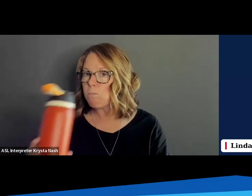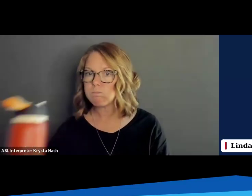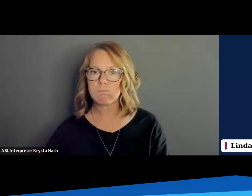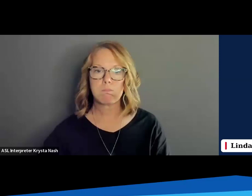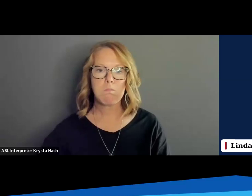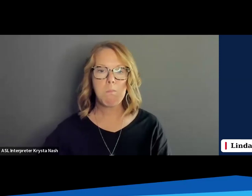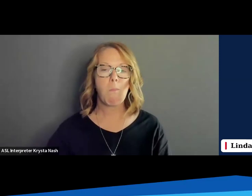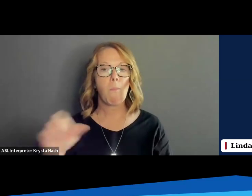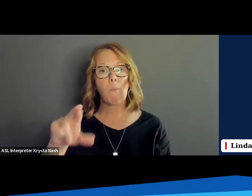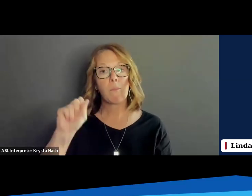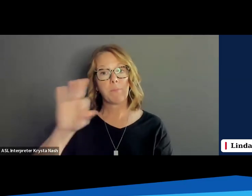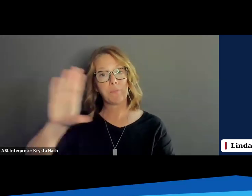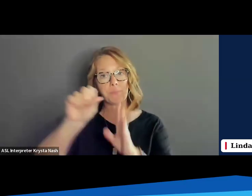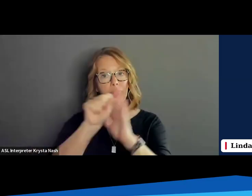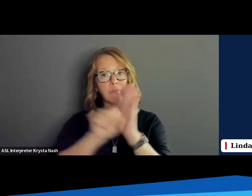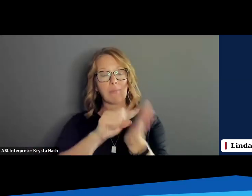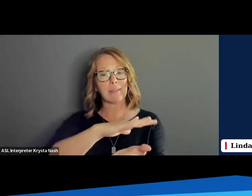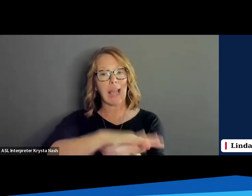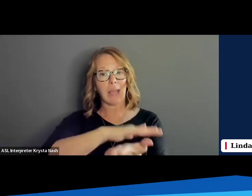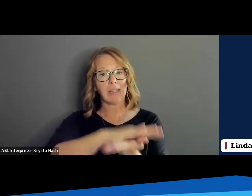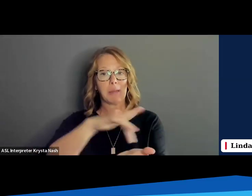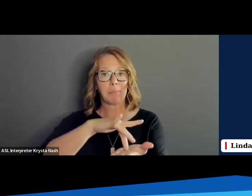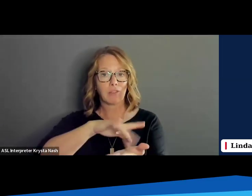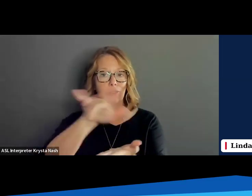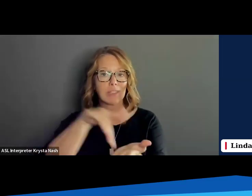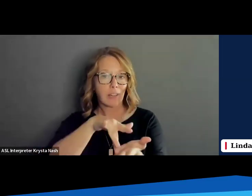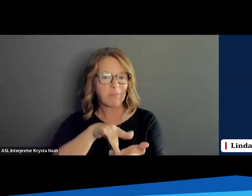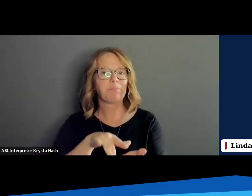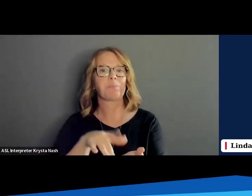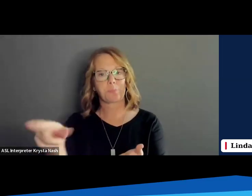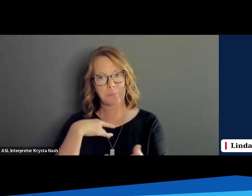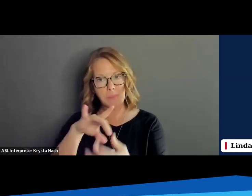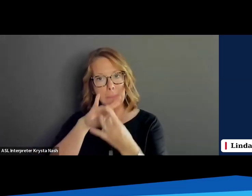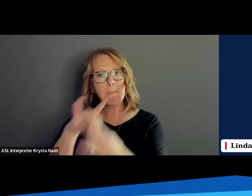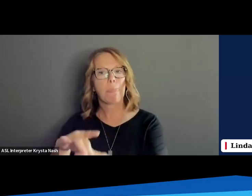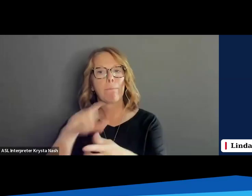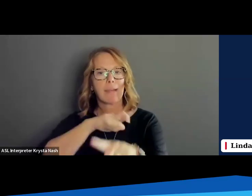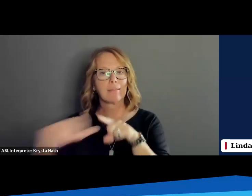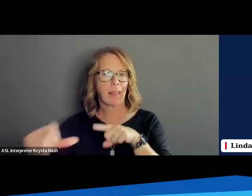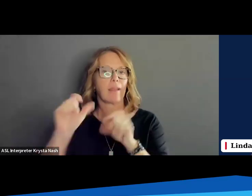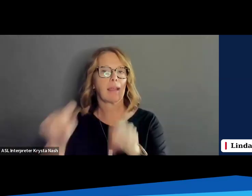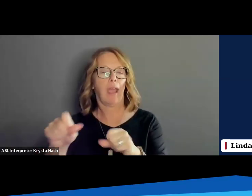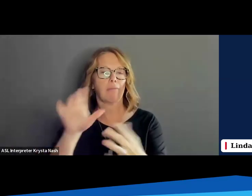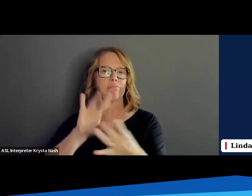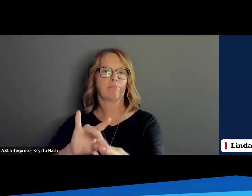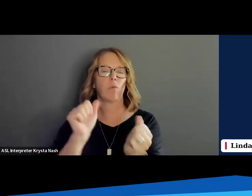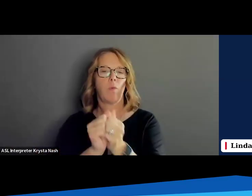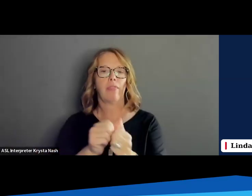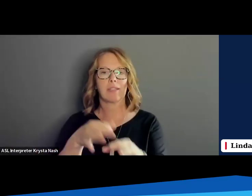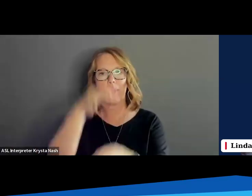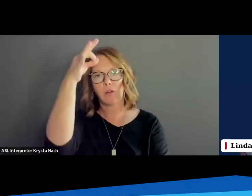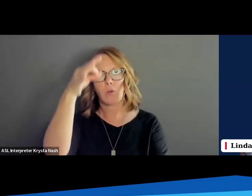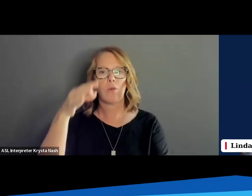an academic medical center, they might have a telehealth program that you connect with a spinal cord injury specialist. It's usually in the